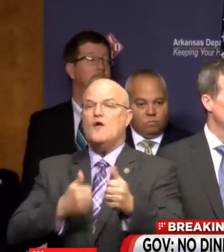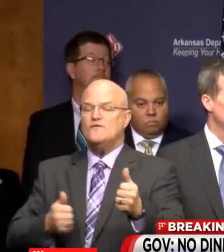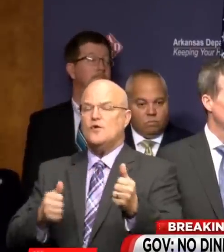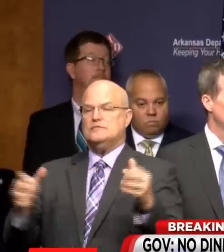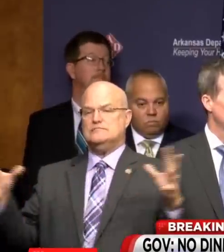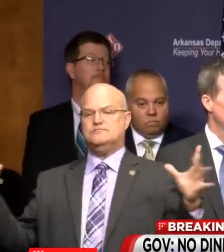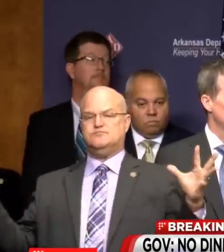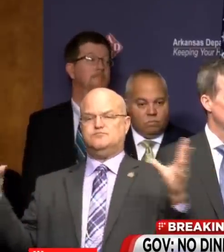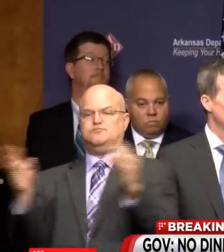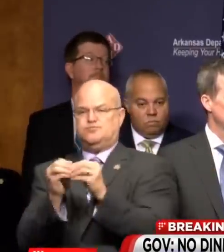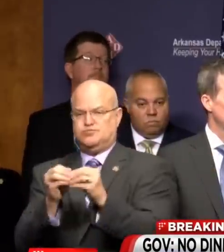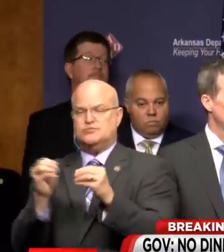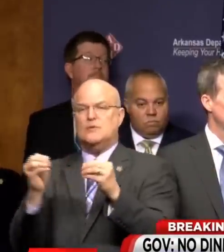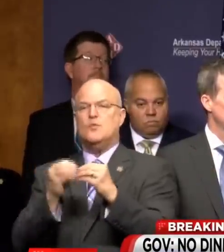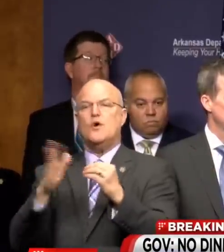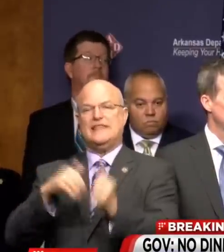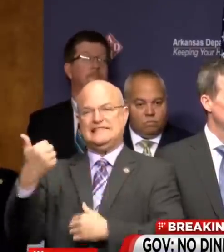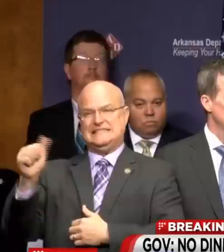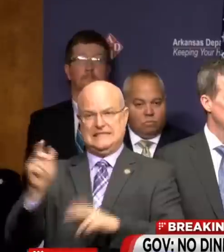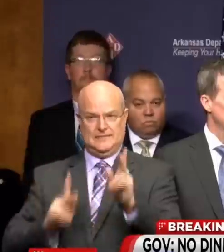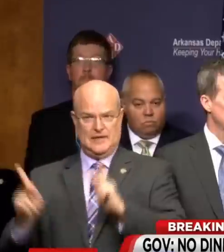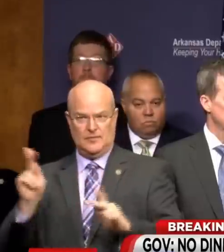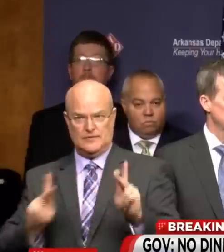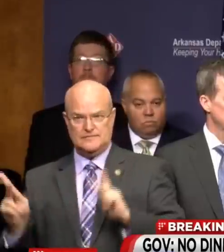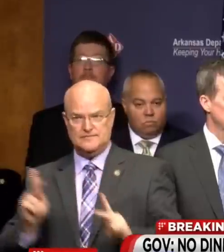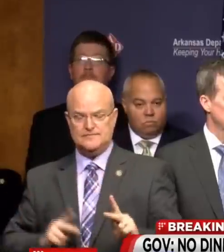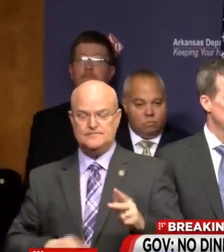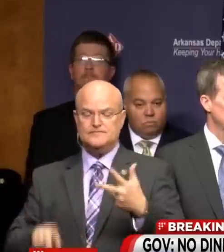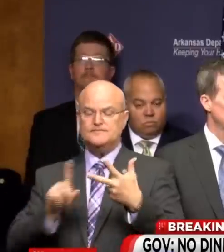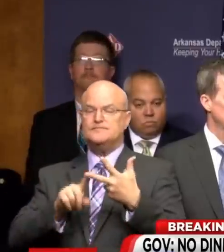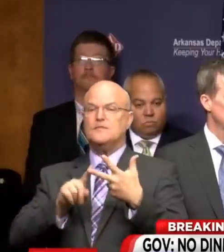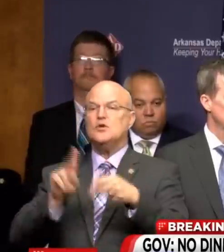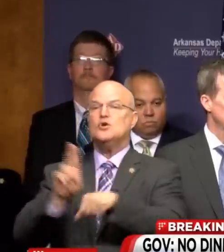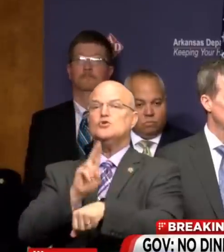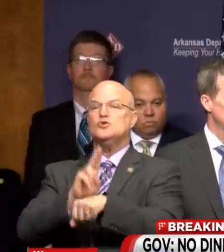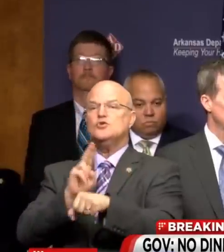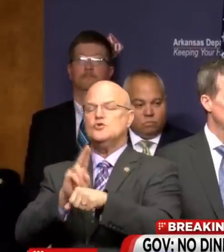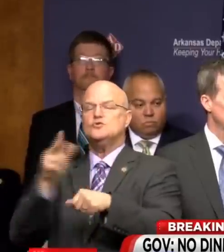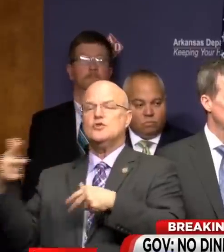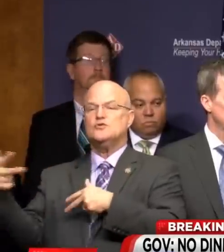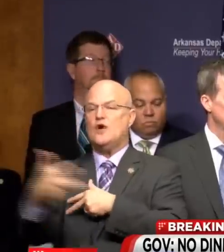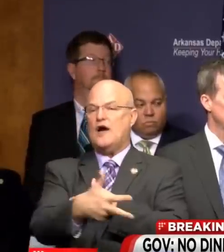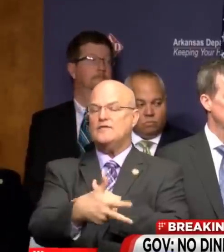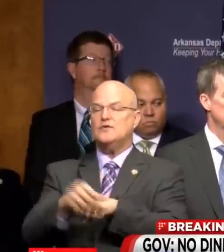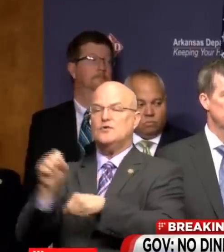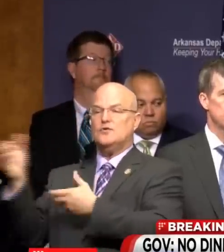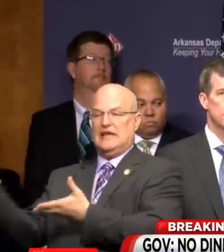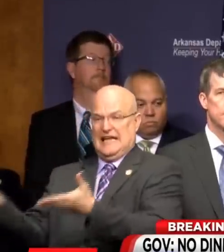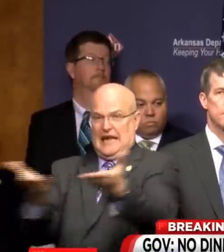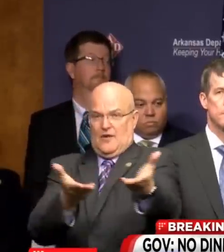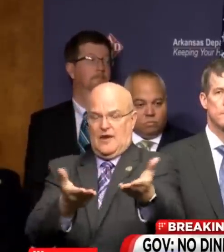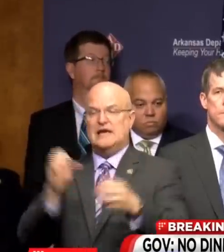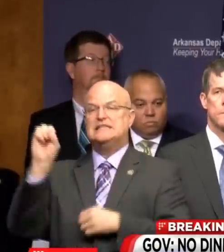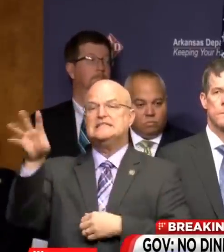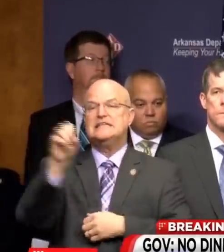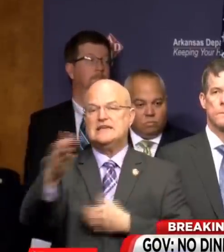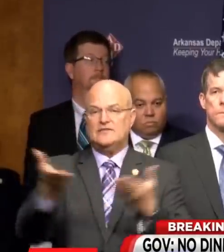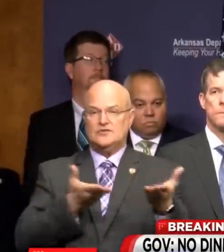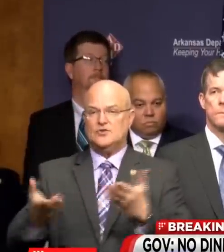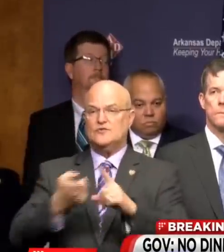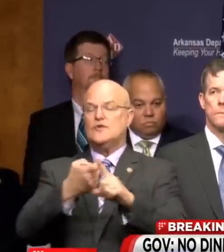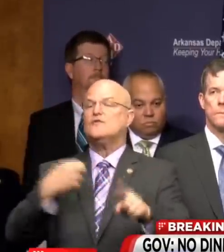social gatherings of more than 10 people. Third, use the drive-through, carry-out, and delivery services of